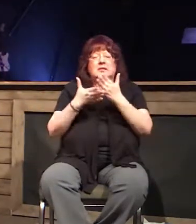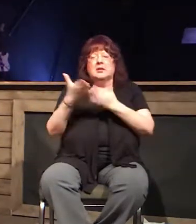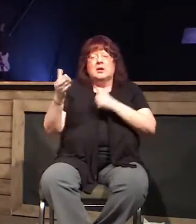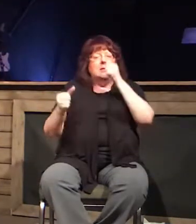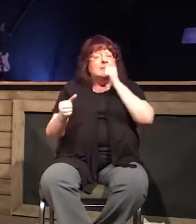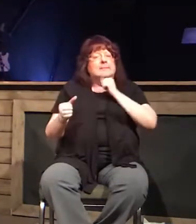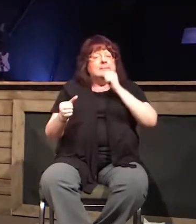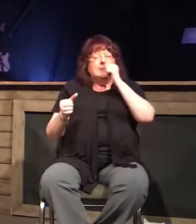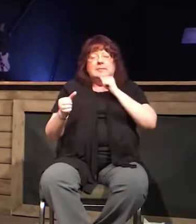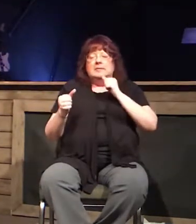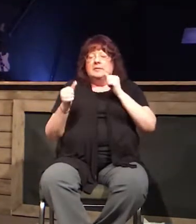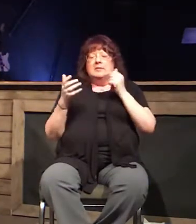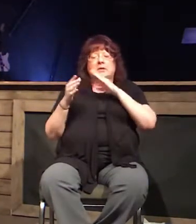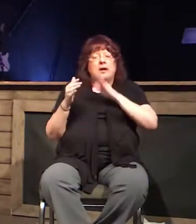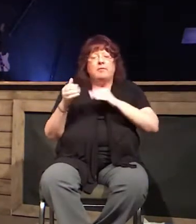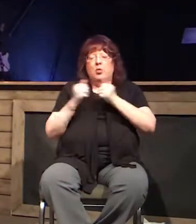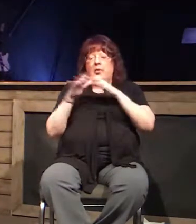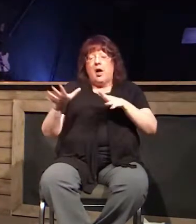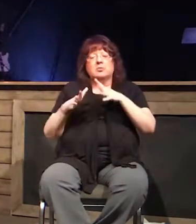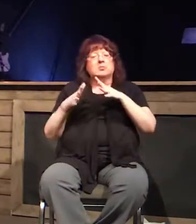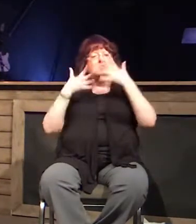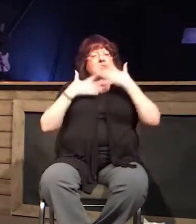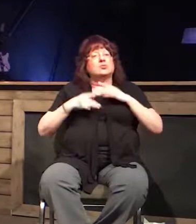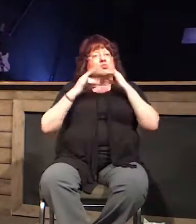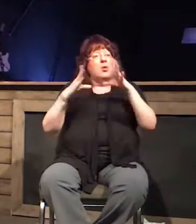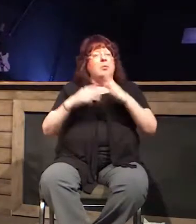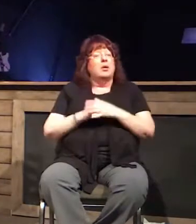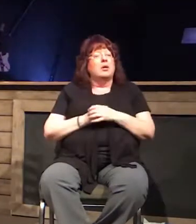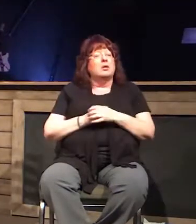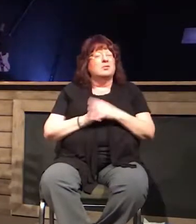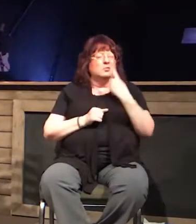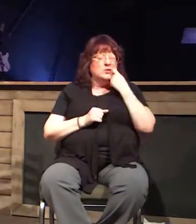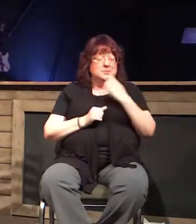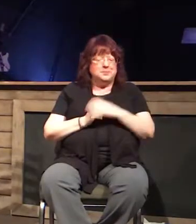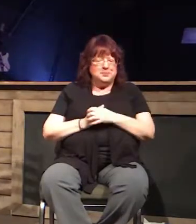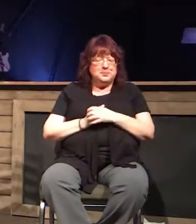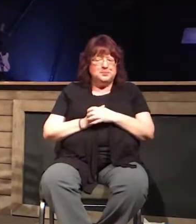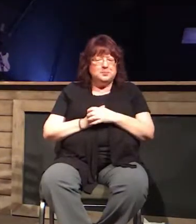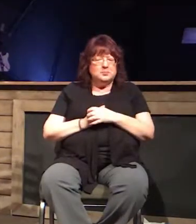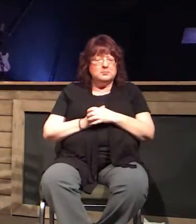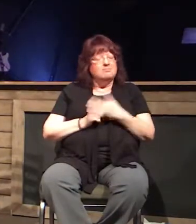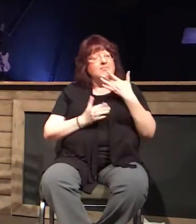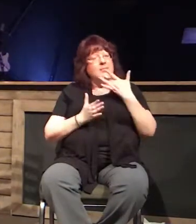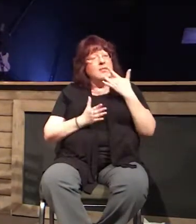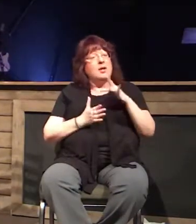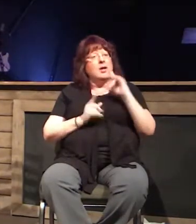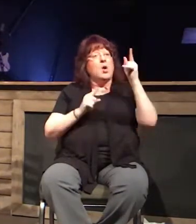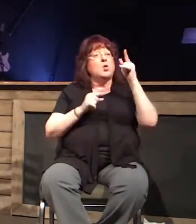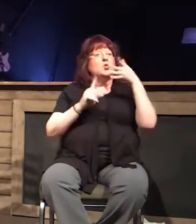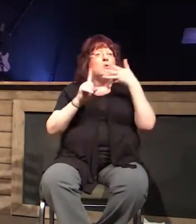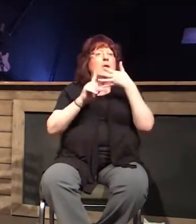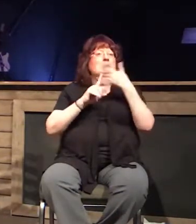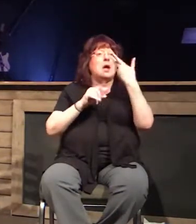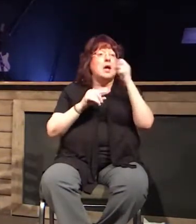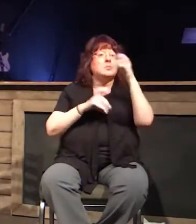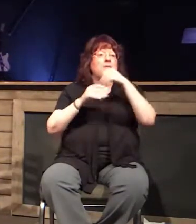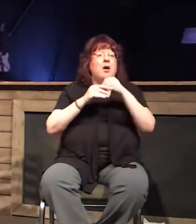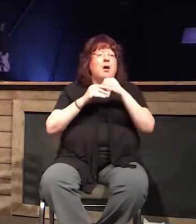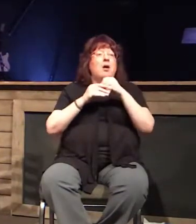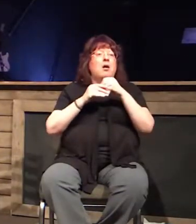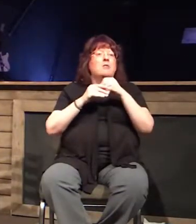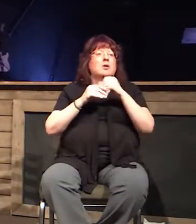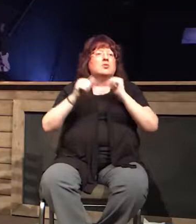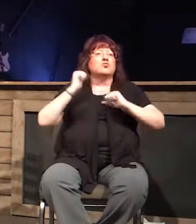through life without trauma. The other day, we had the privilege of going up to Cactus High School and being part of a